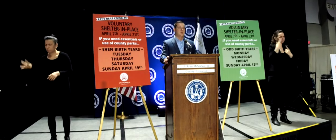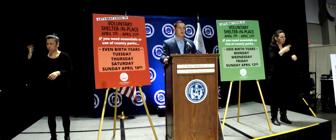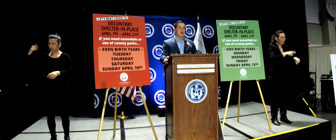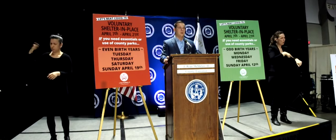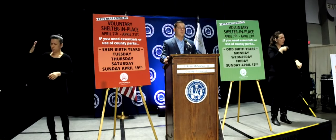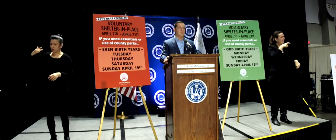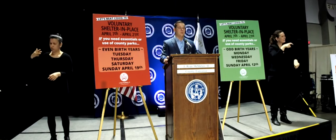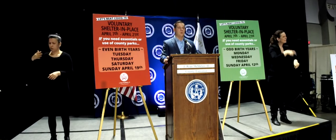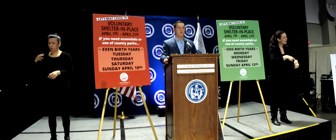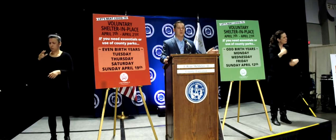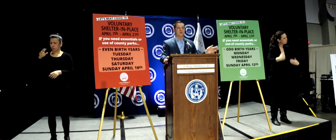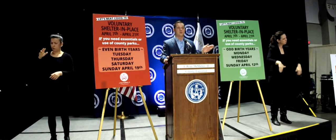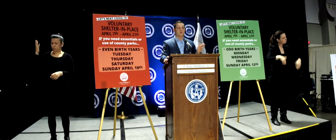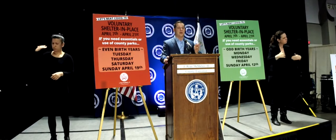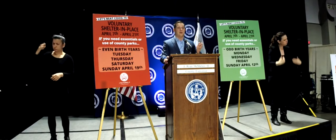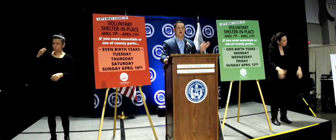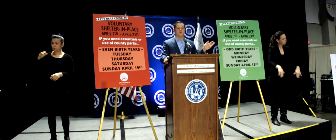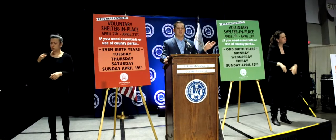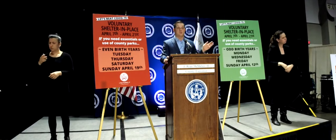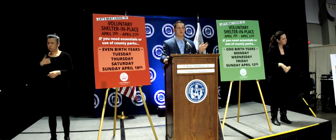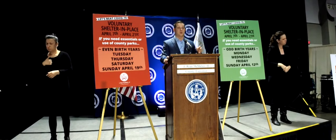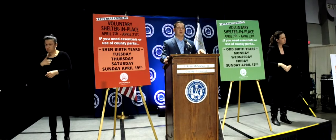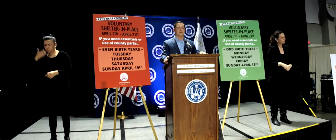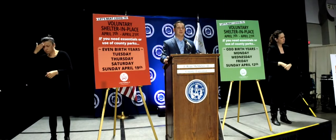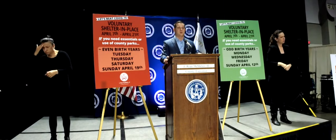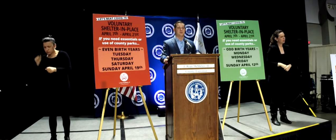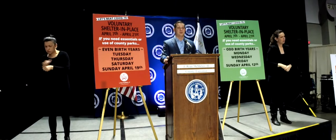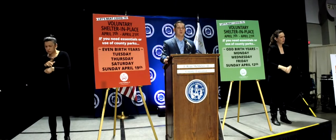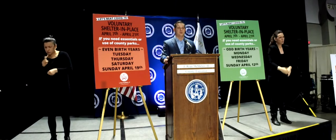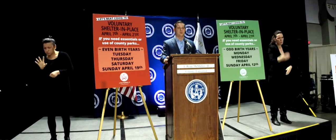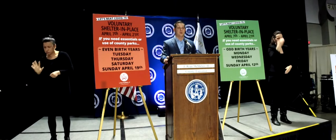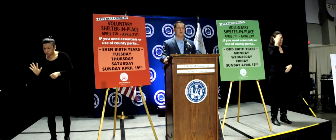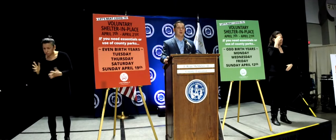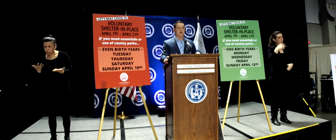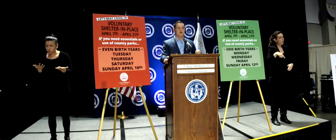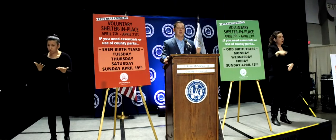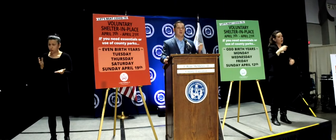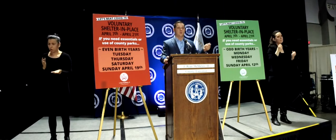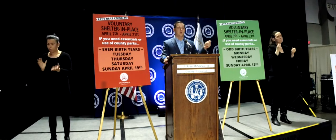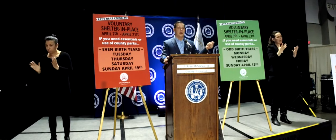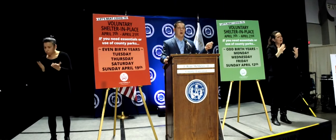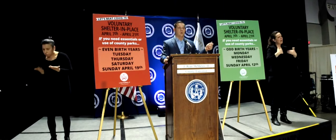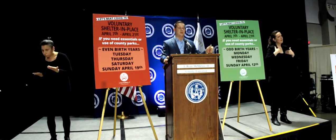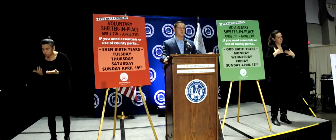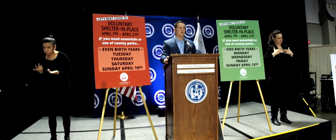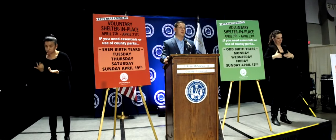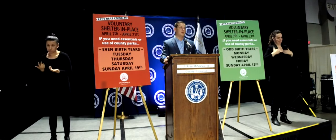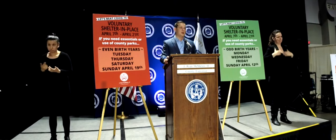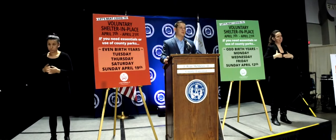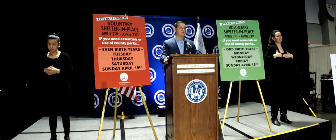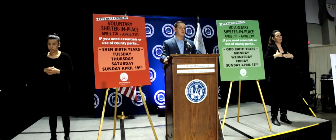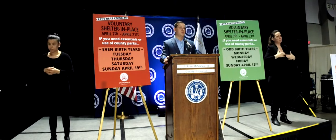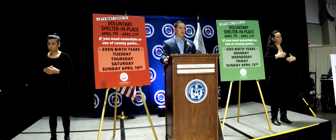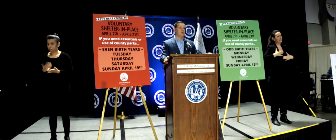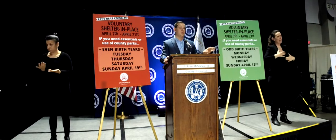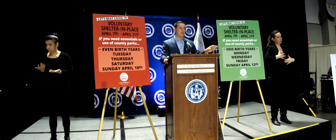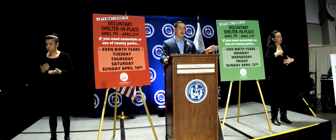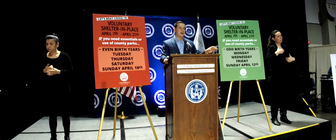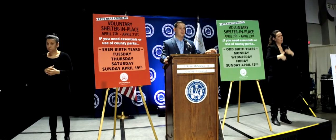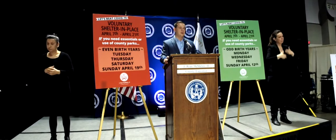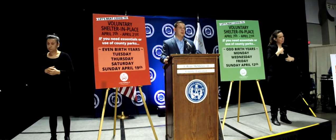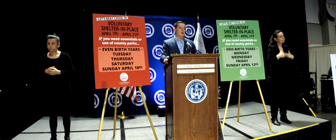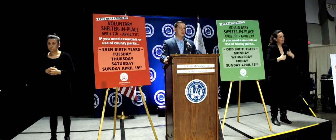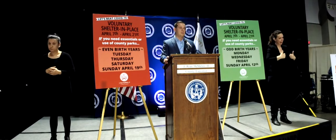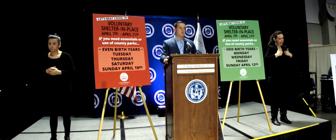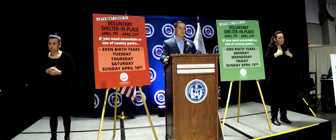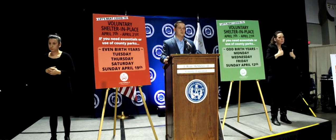some. But what we knew is we had a lot of respiratory illness that was similar to it, and you had to rule it out. That's why we made a lot of decisions we made early